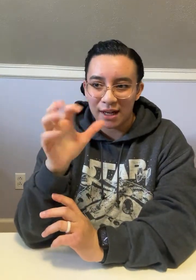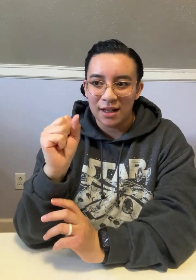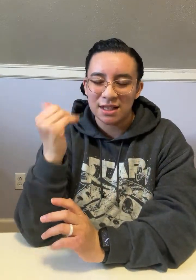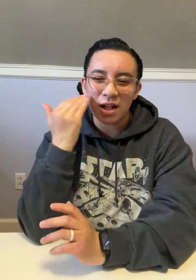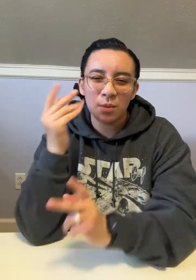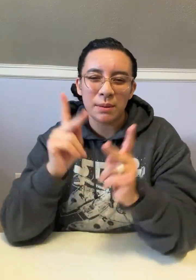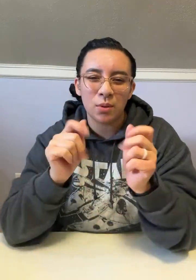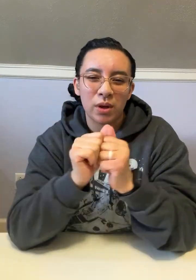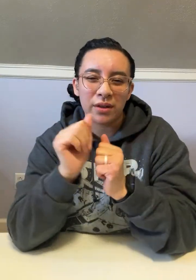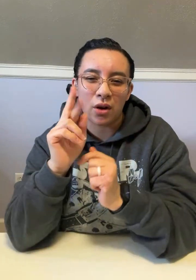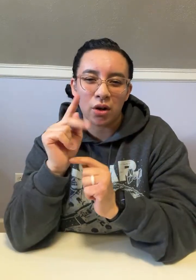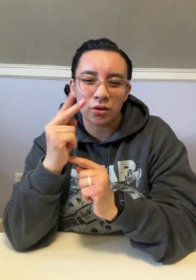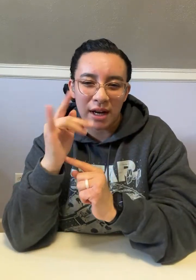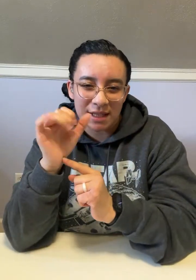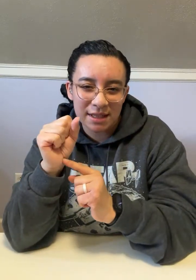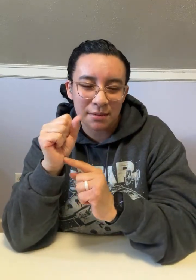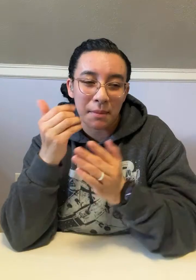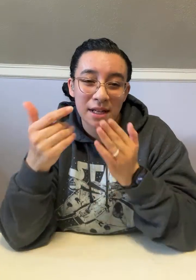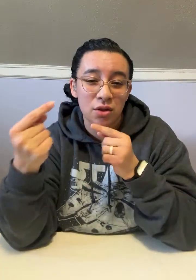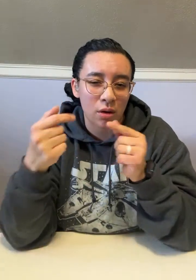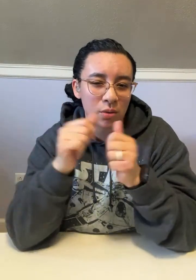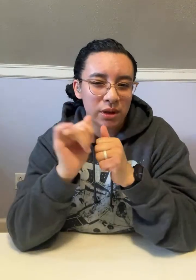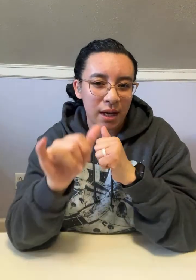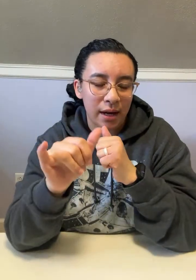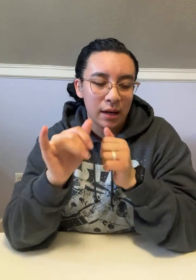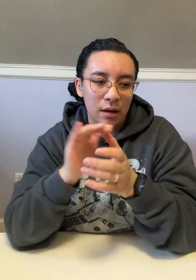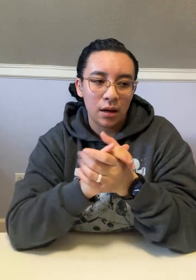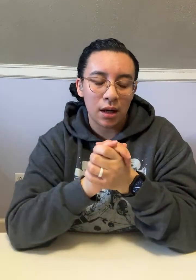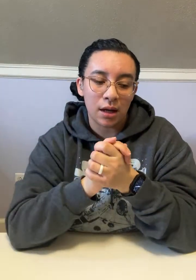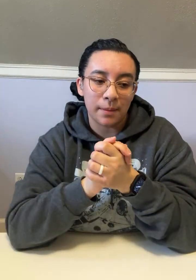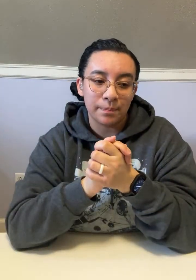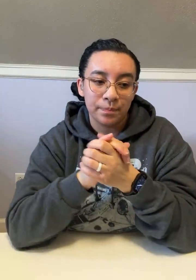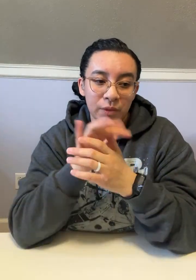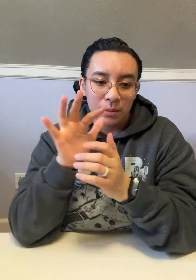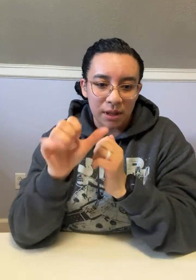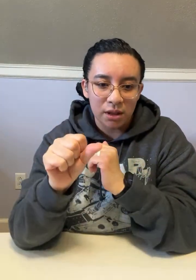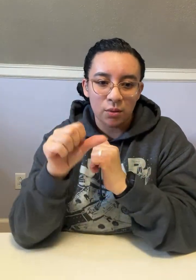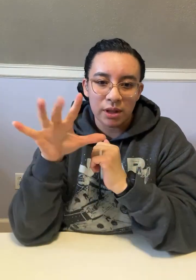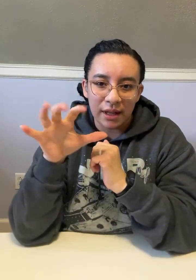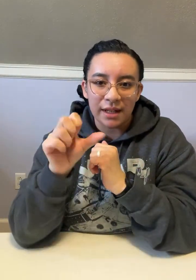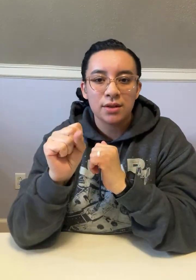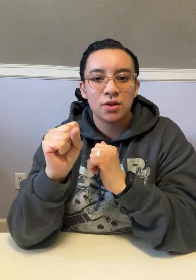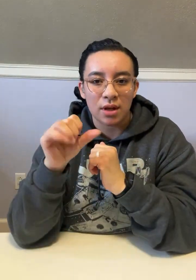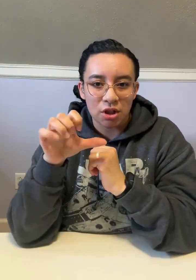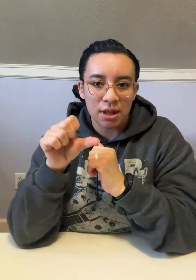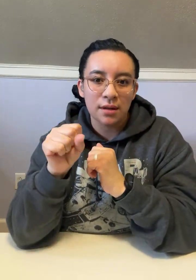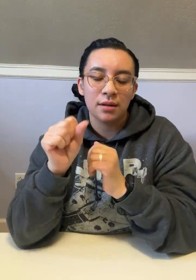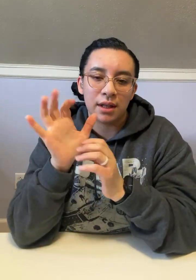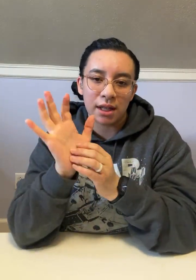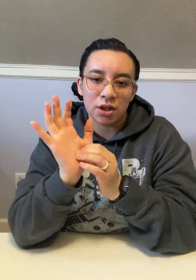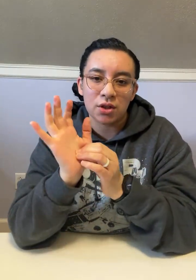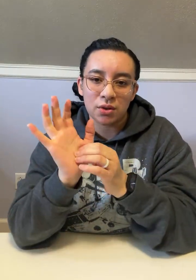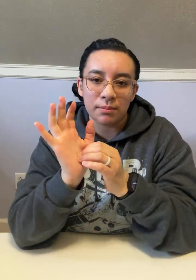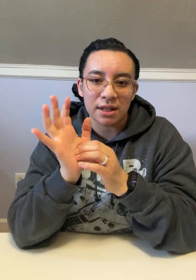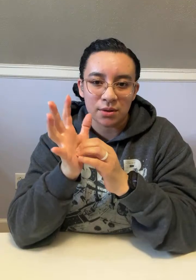because I know people with arthritis might struggle with that, but you want to like stretch it and get used to the